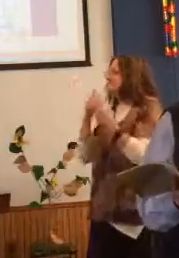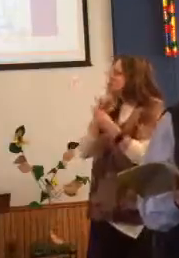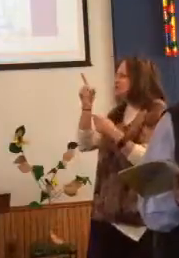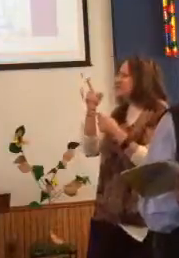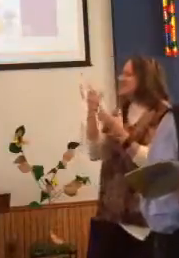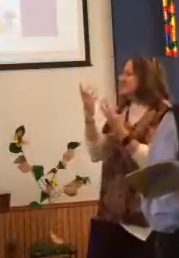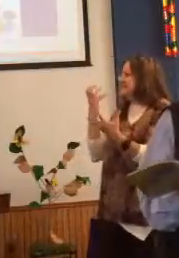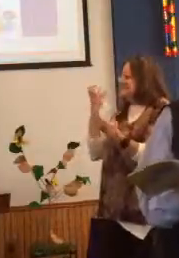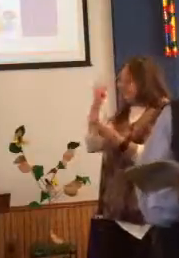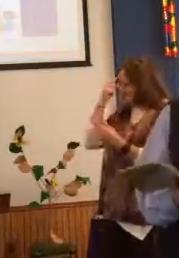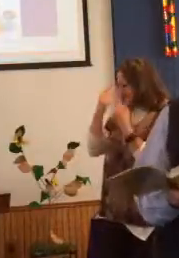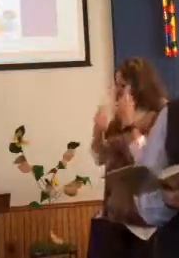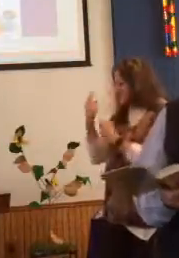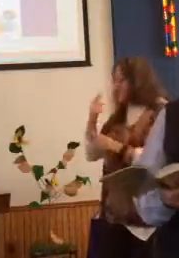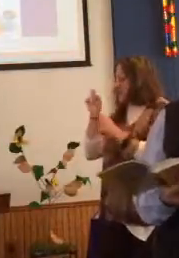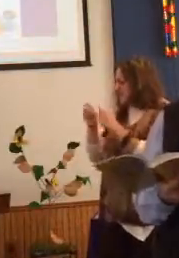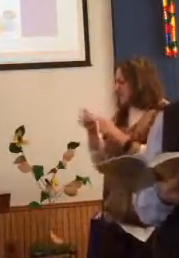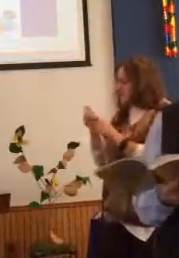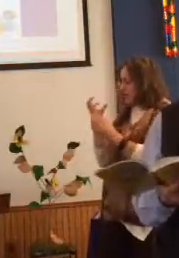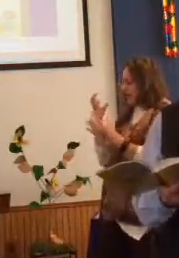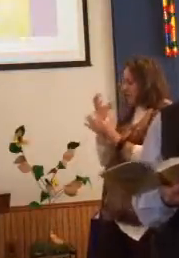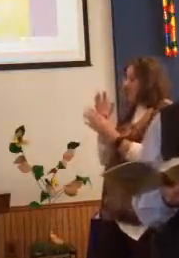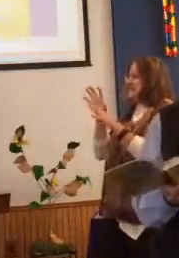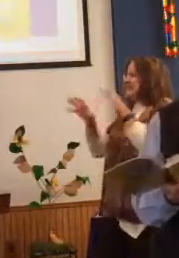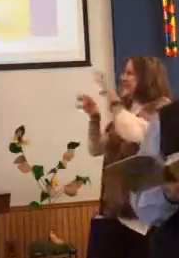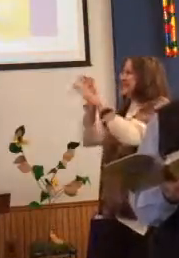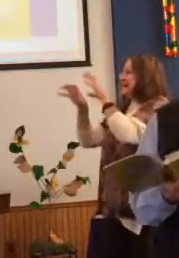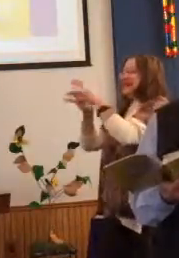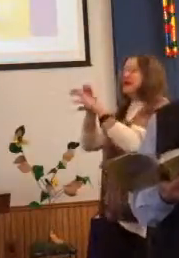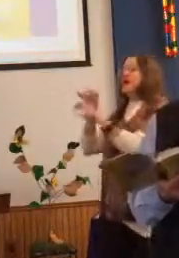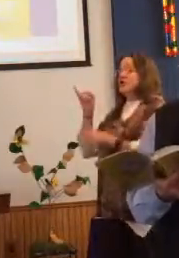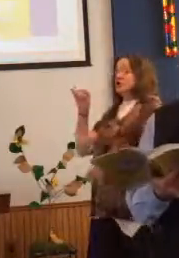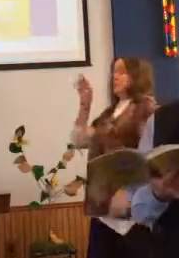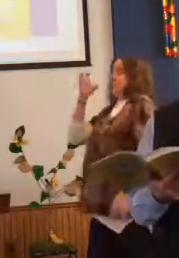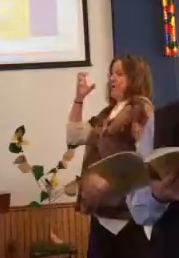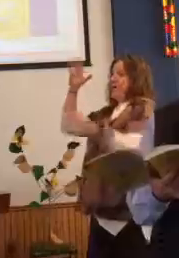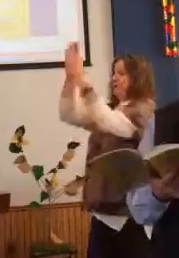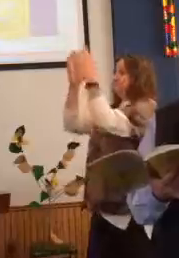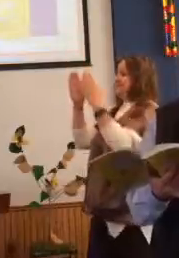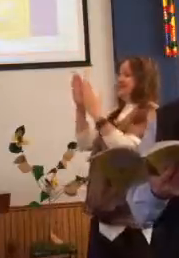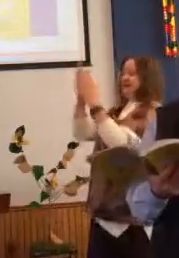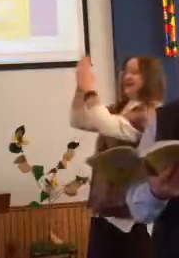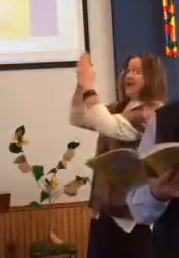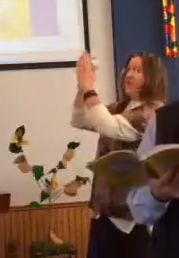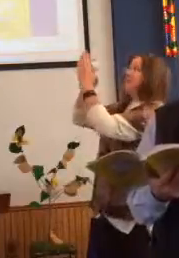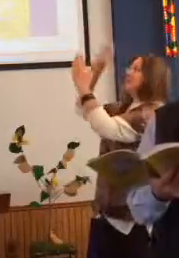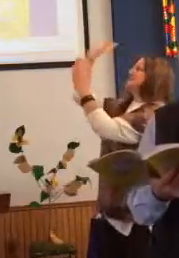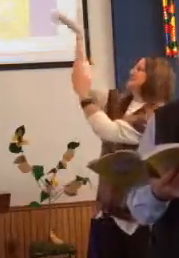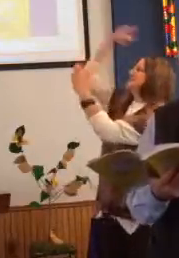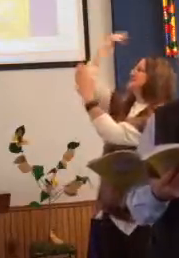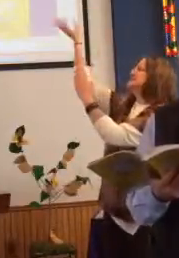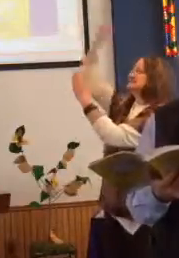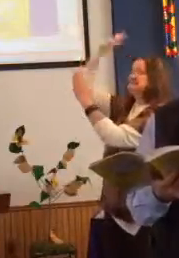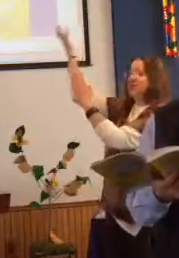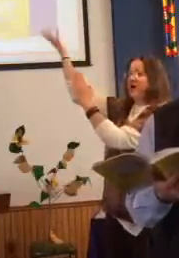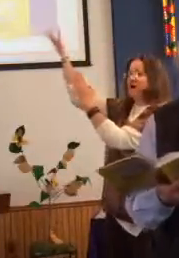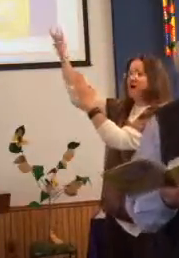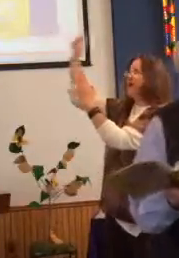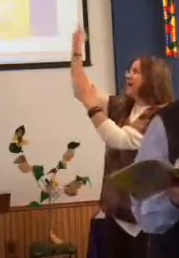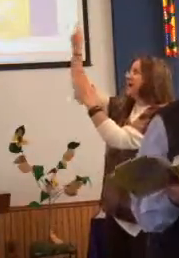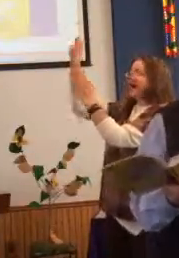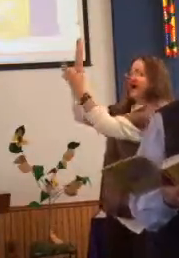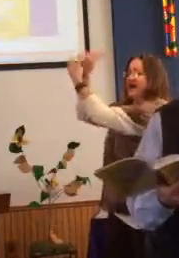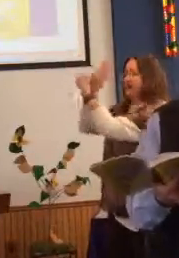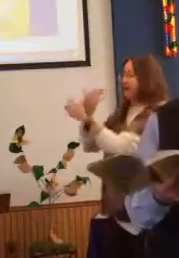the top, he must fly, not climb. Stripe looked at each caterpillar